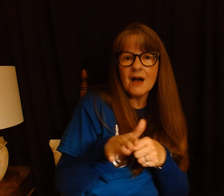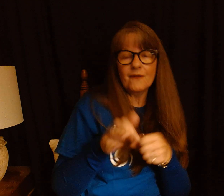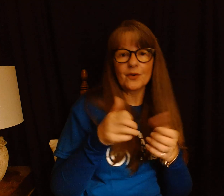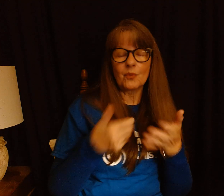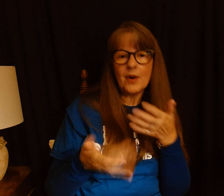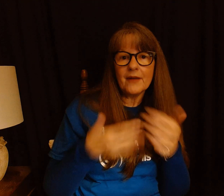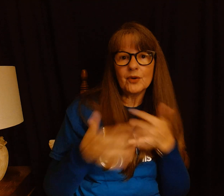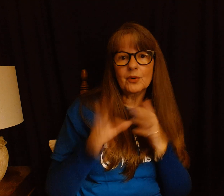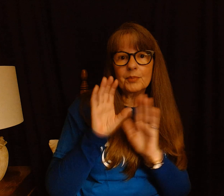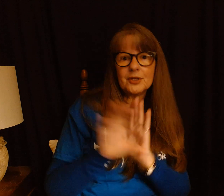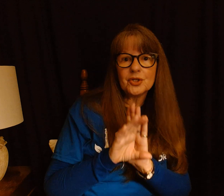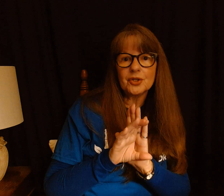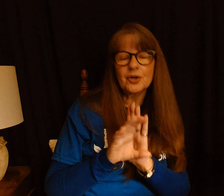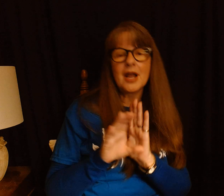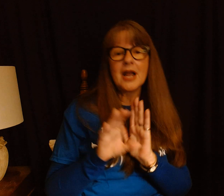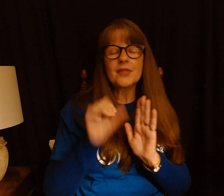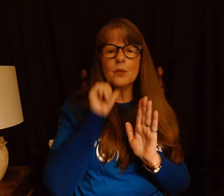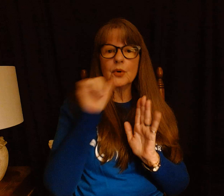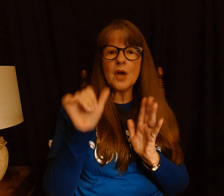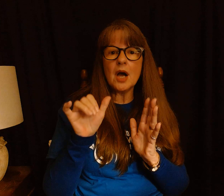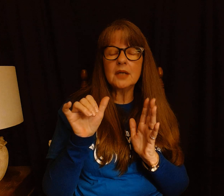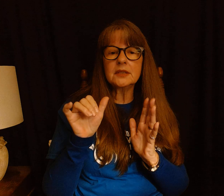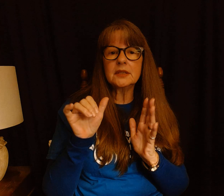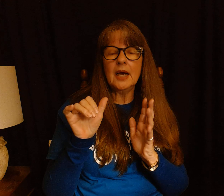or whatever picture that we're not,